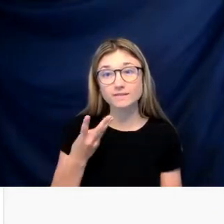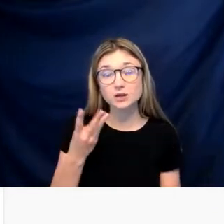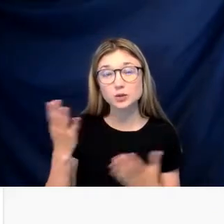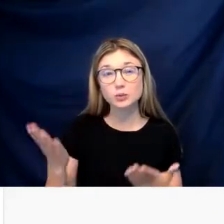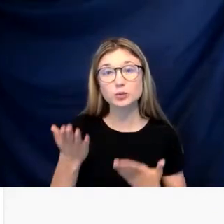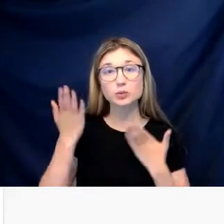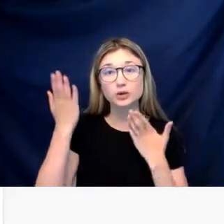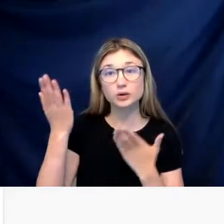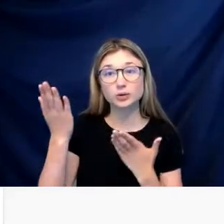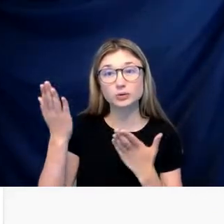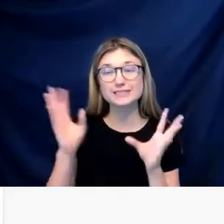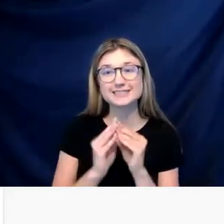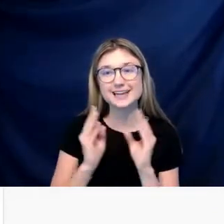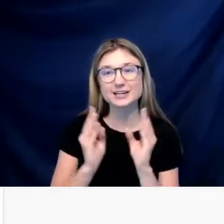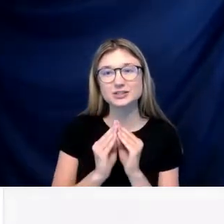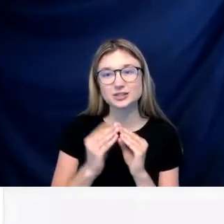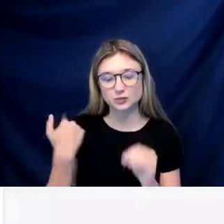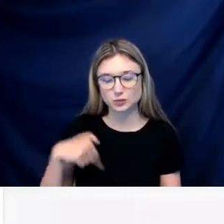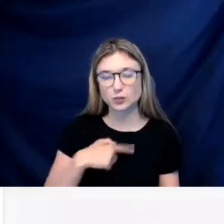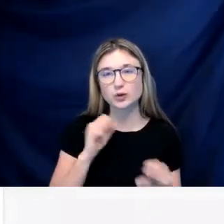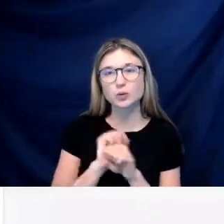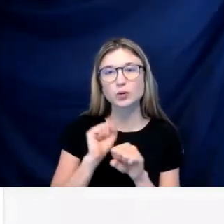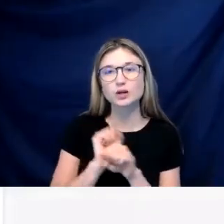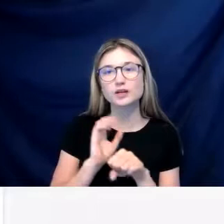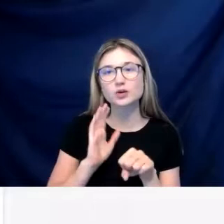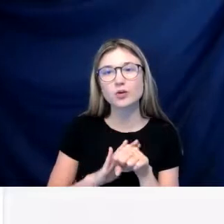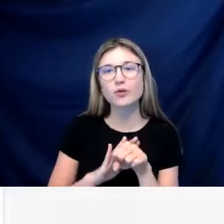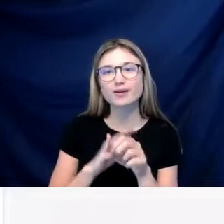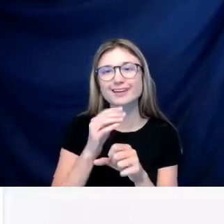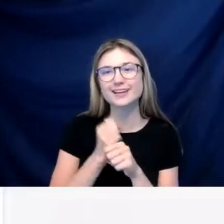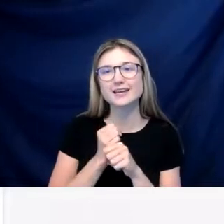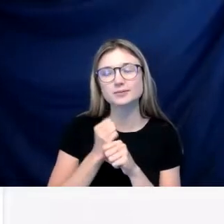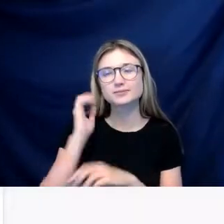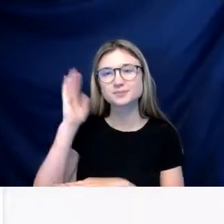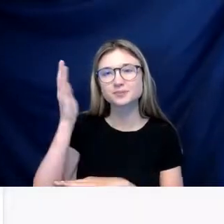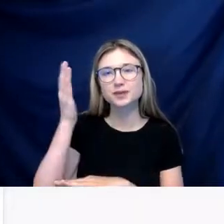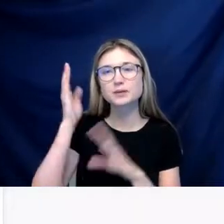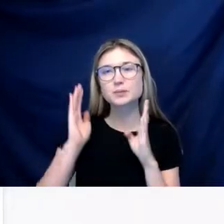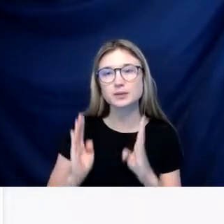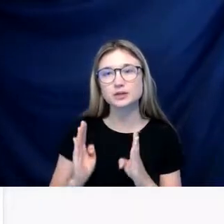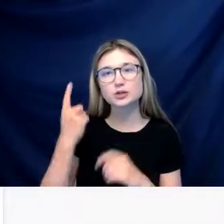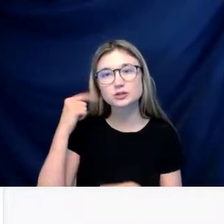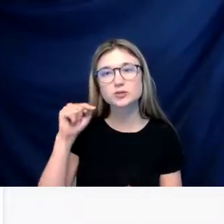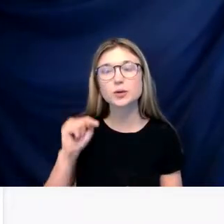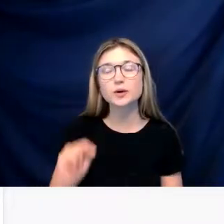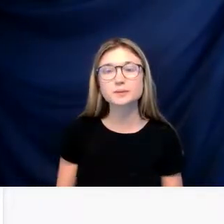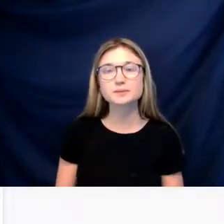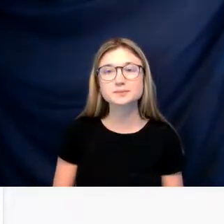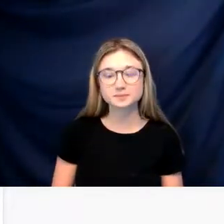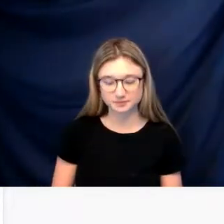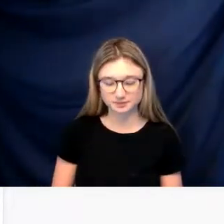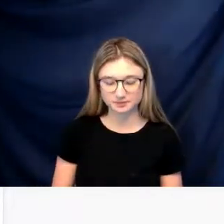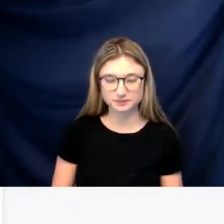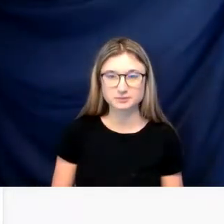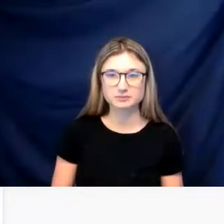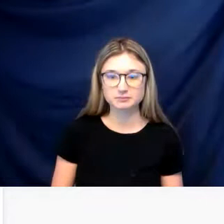proposed sessions that we're currently working on getting our speakers and presenters for. So we